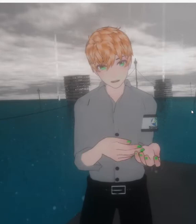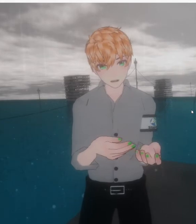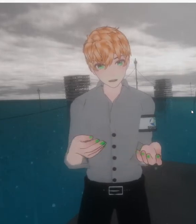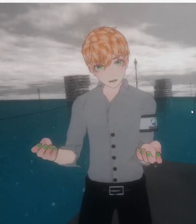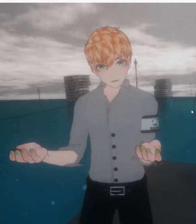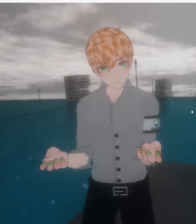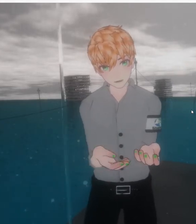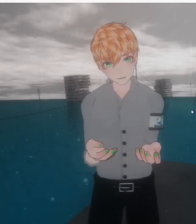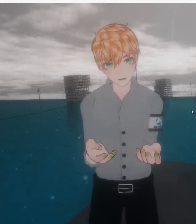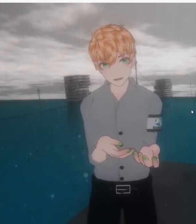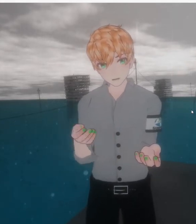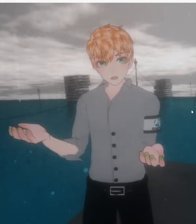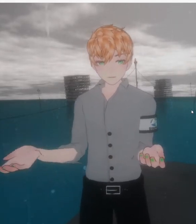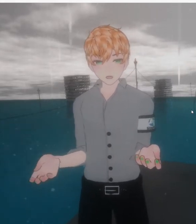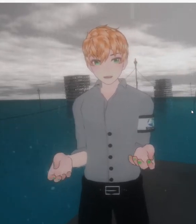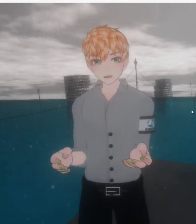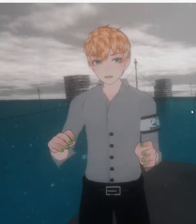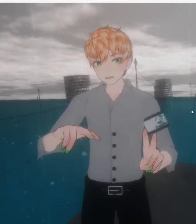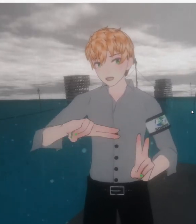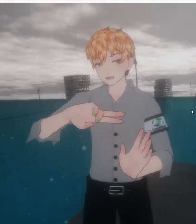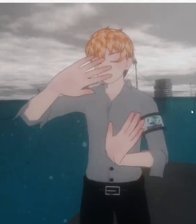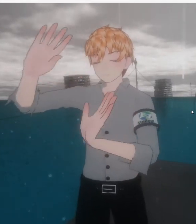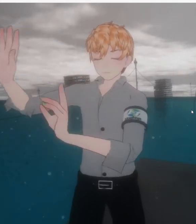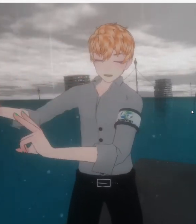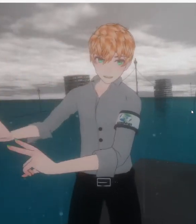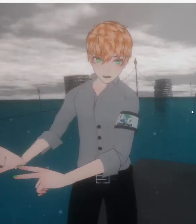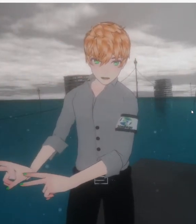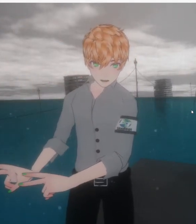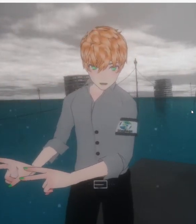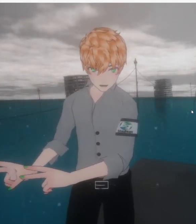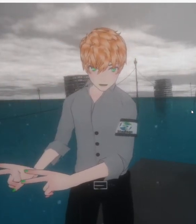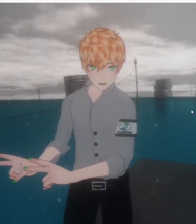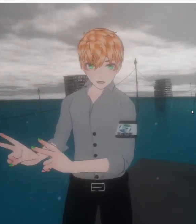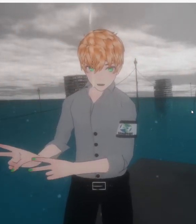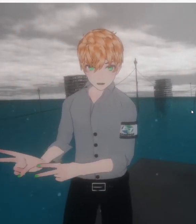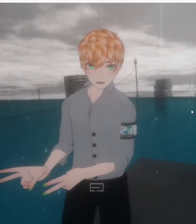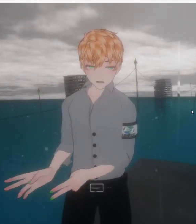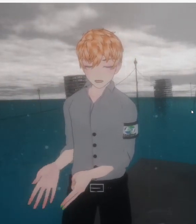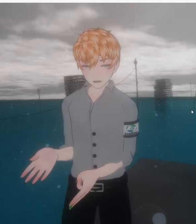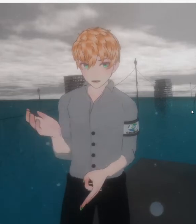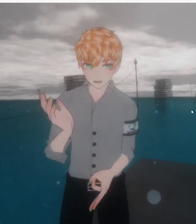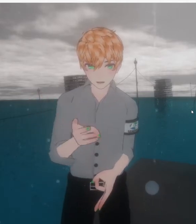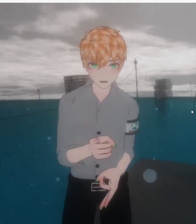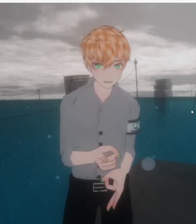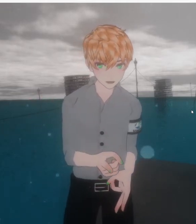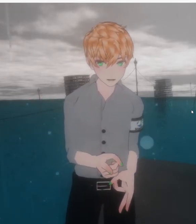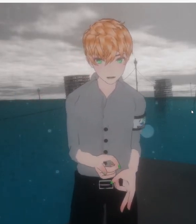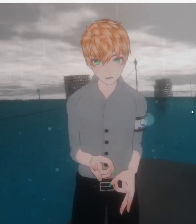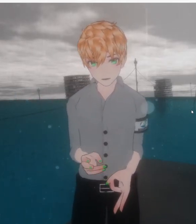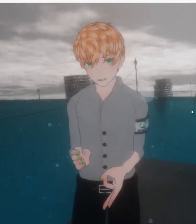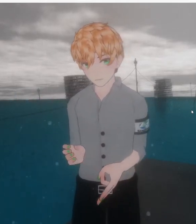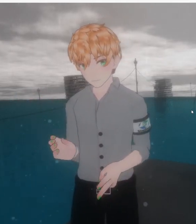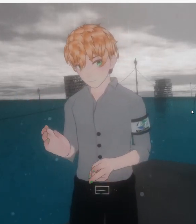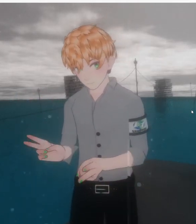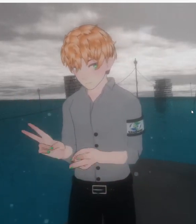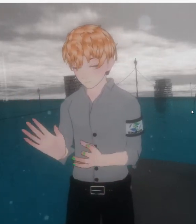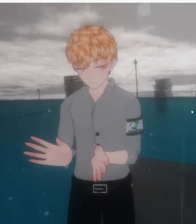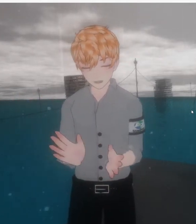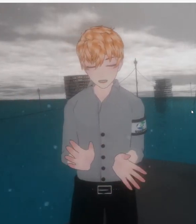connecting a meaningful emotion to those facts that changes your behavior in a positive manner. And that's another thing, is actually